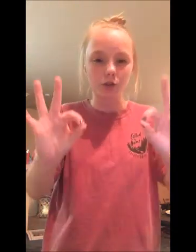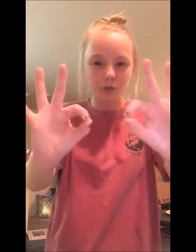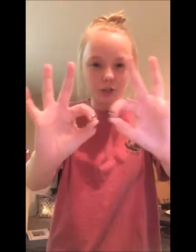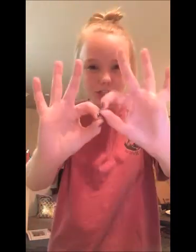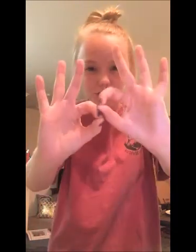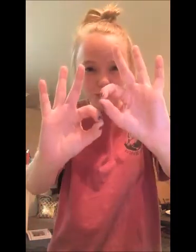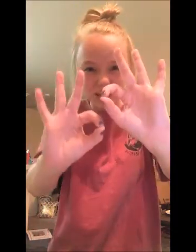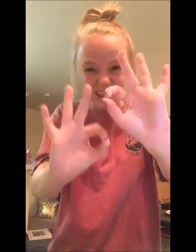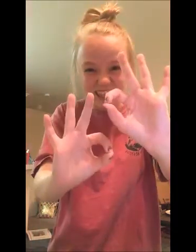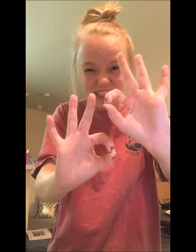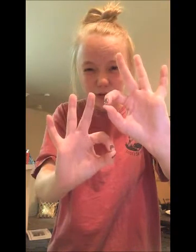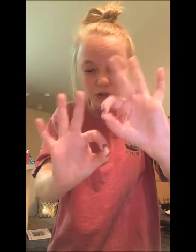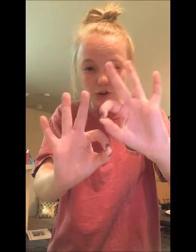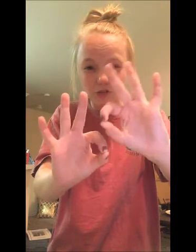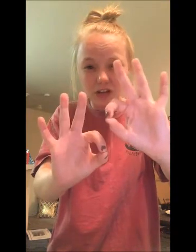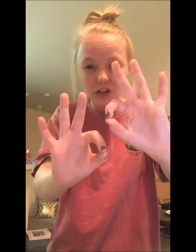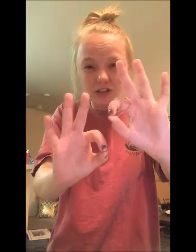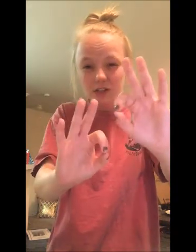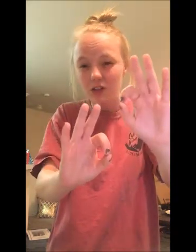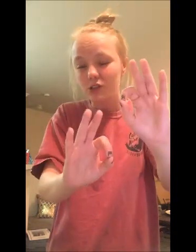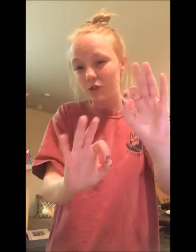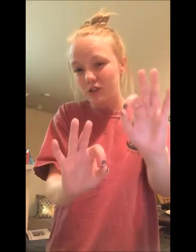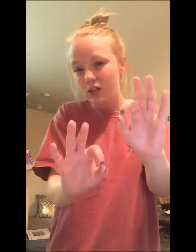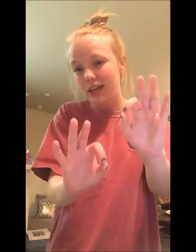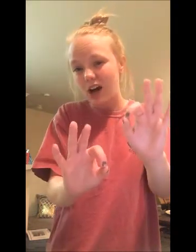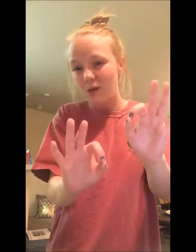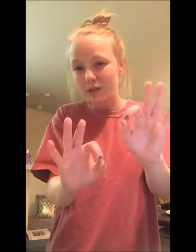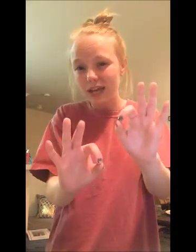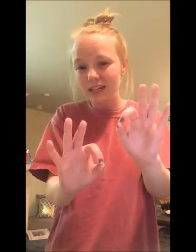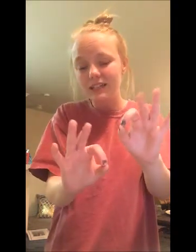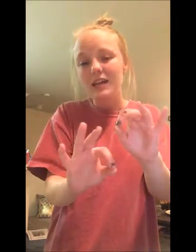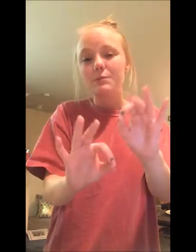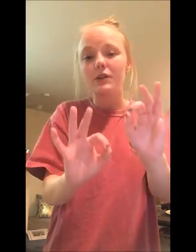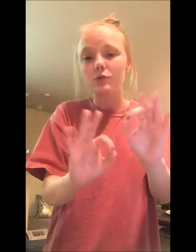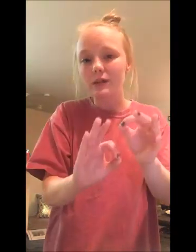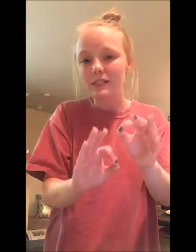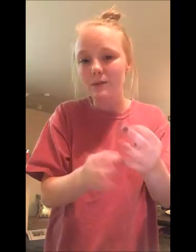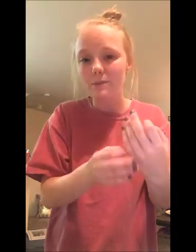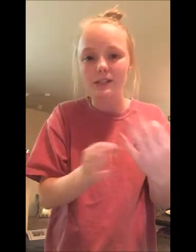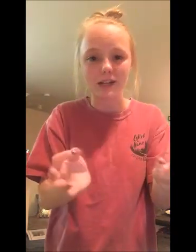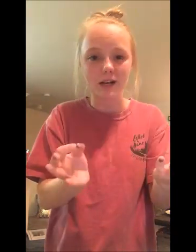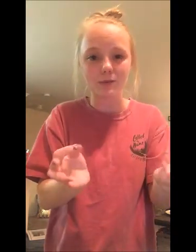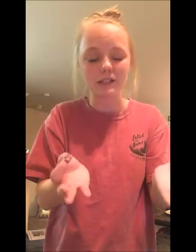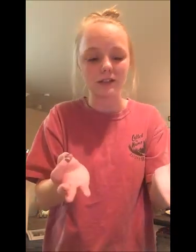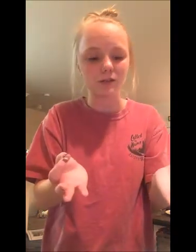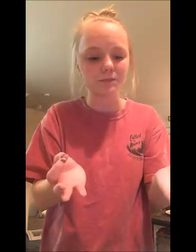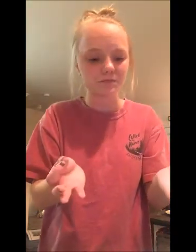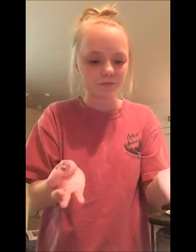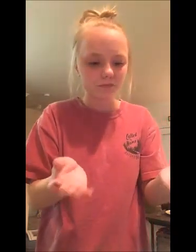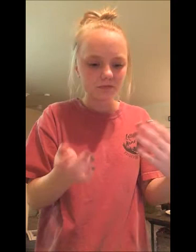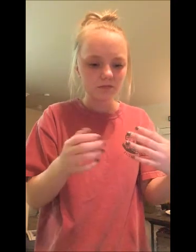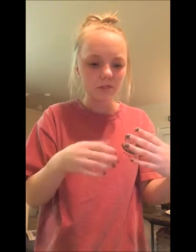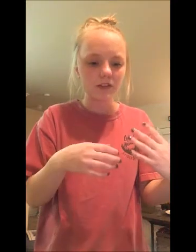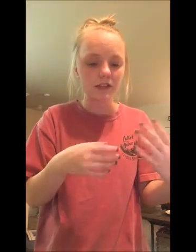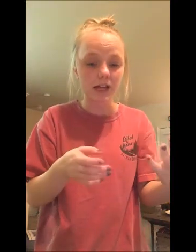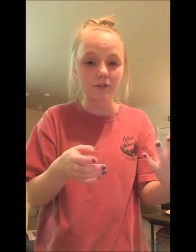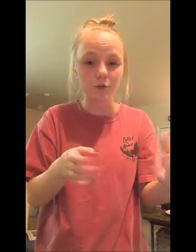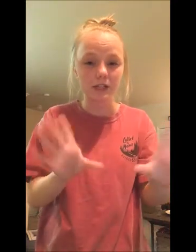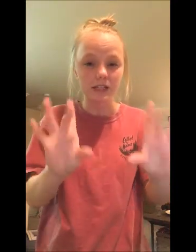you were just doing this with your fingers, so this could get complicated, but if you mix them up, it's not a big deal. The sign for release